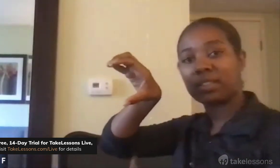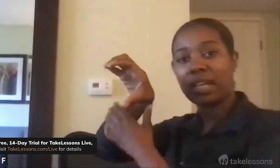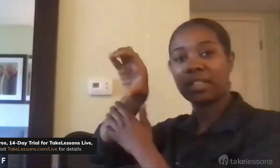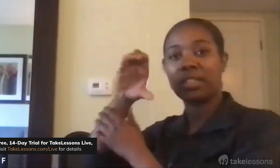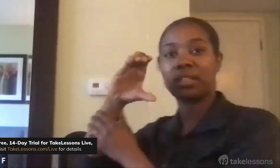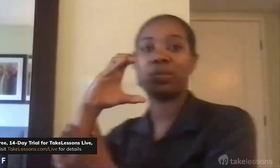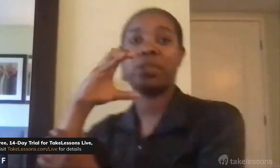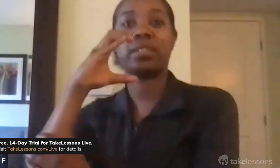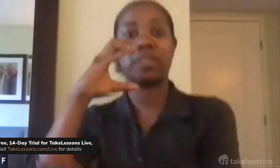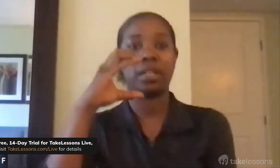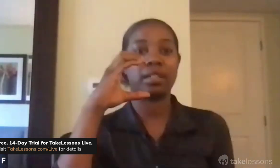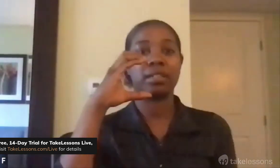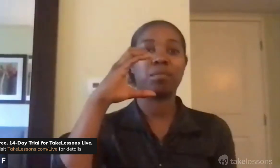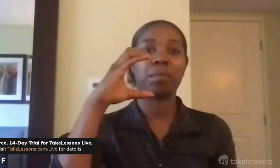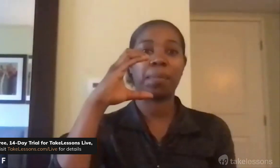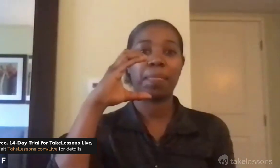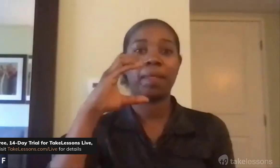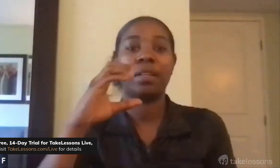Kind of looks weird, sorry.